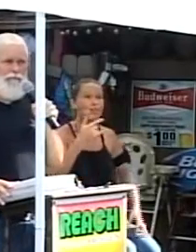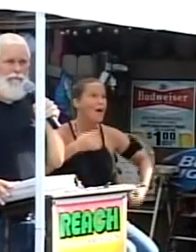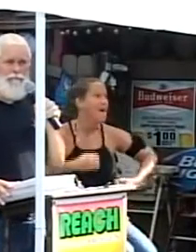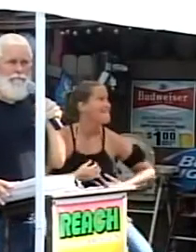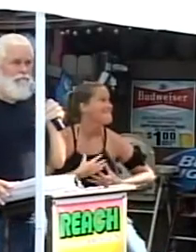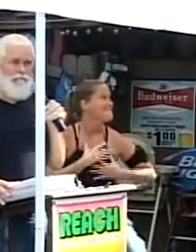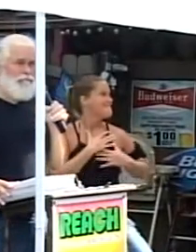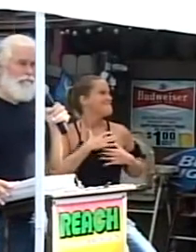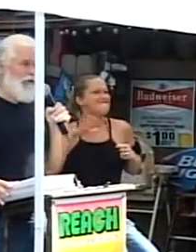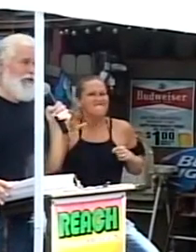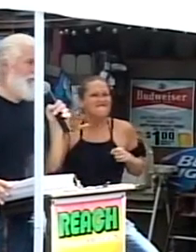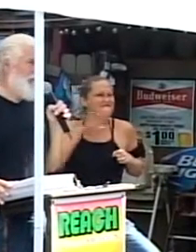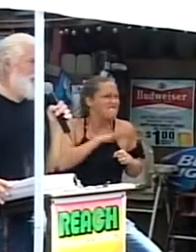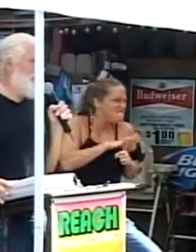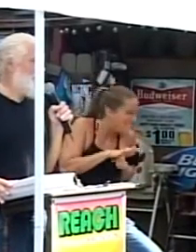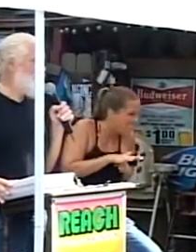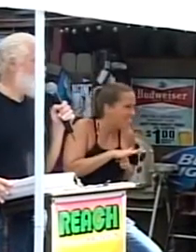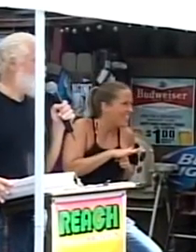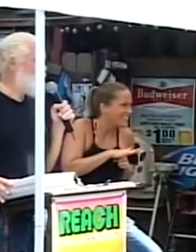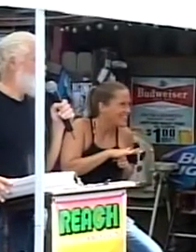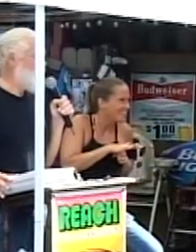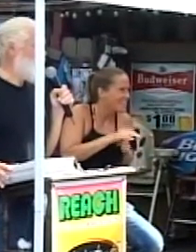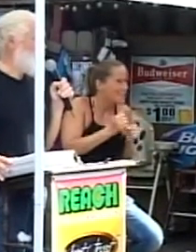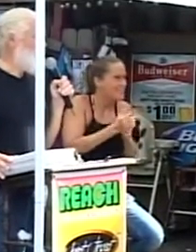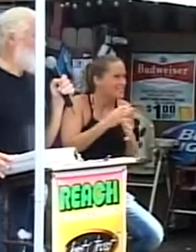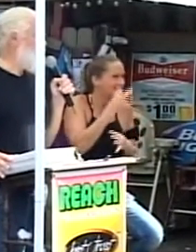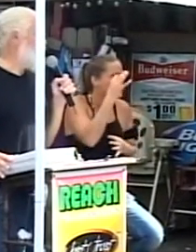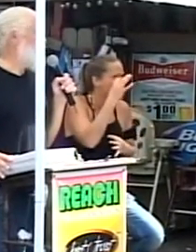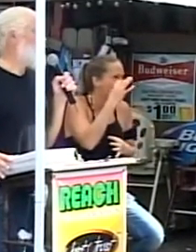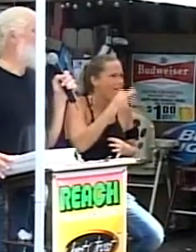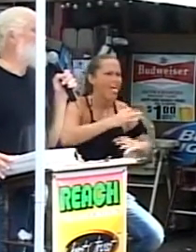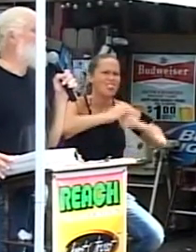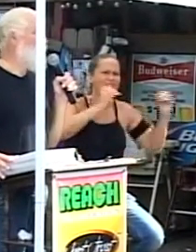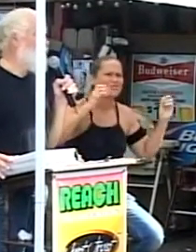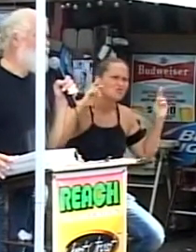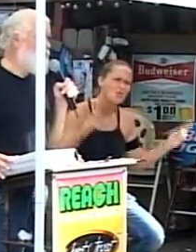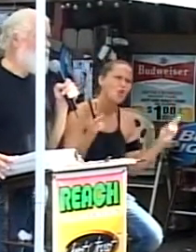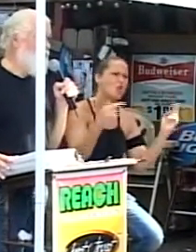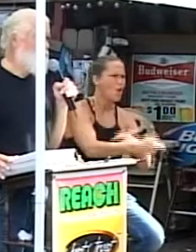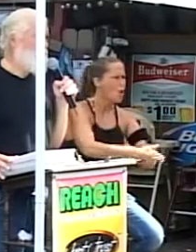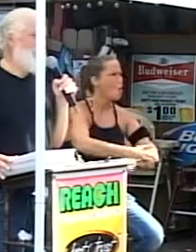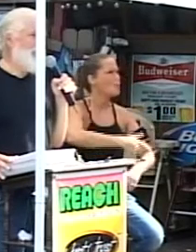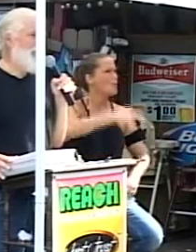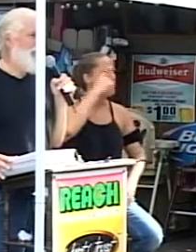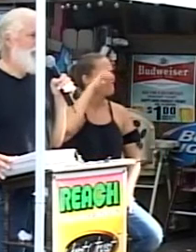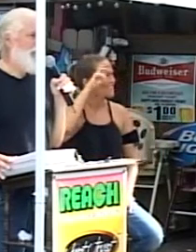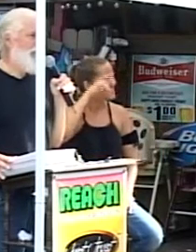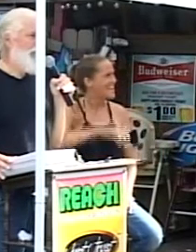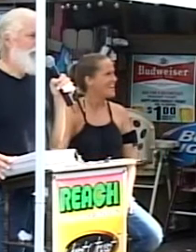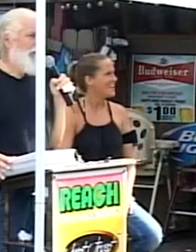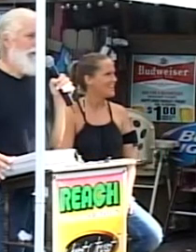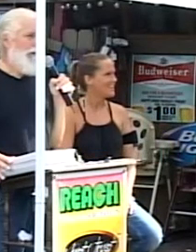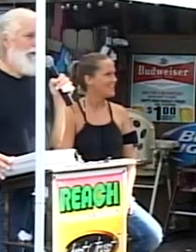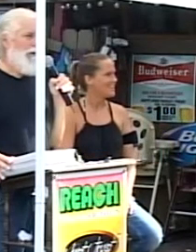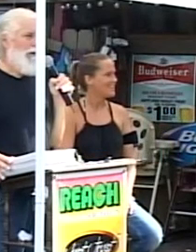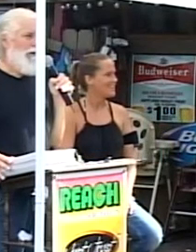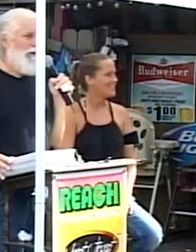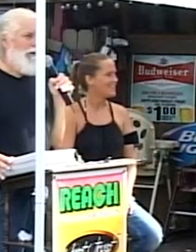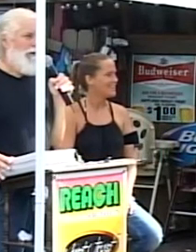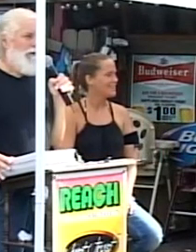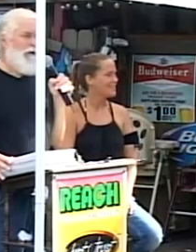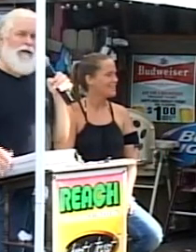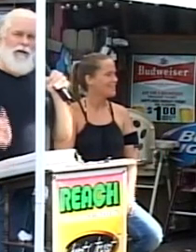life? The answer is no. Quit giving him credit for what God's doing.